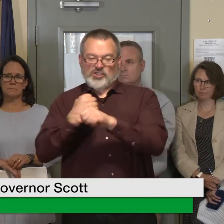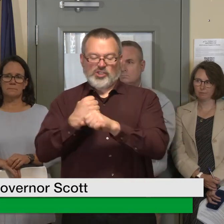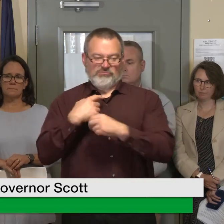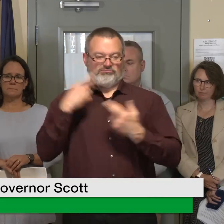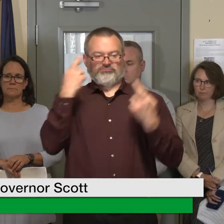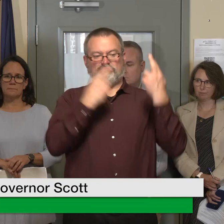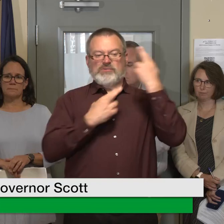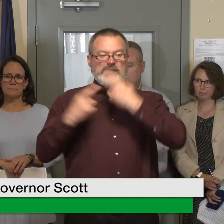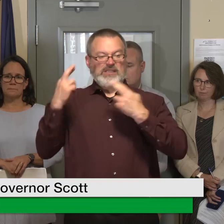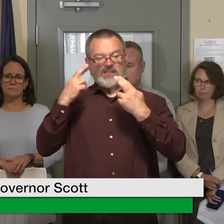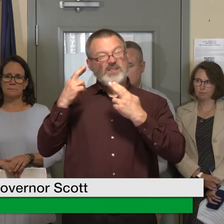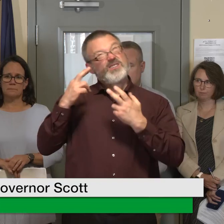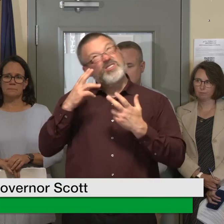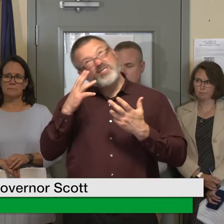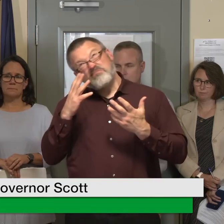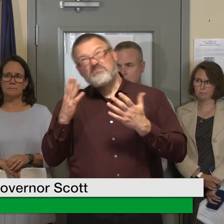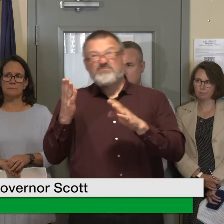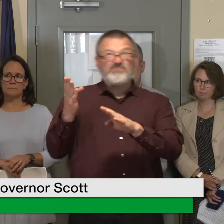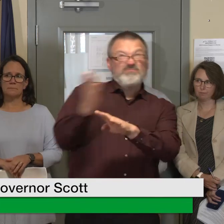20 years.